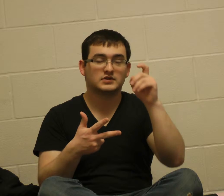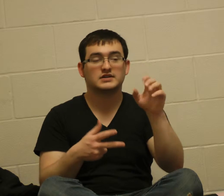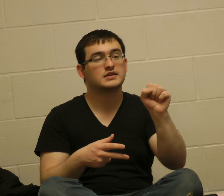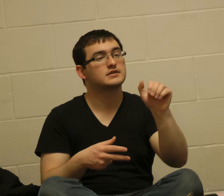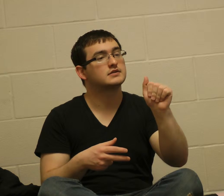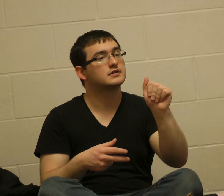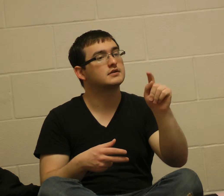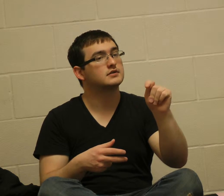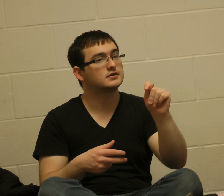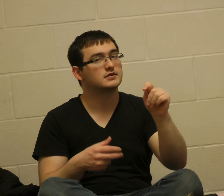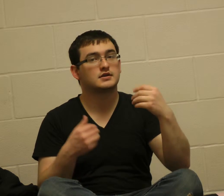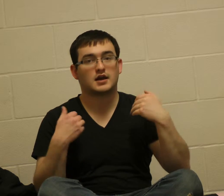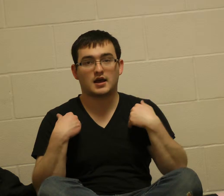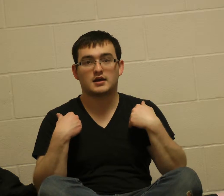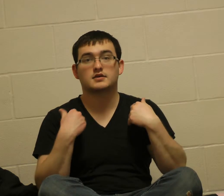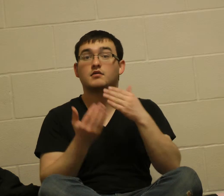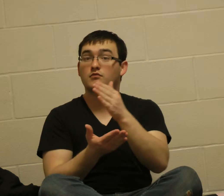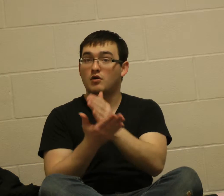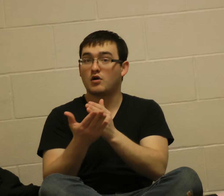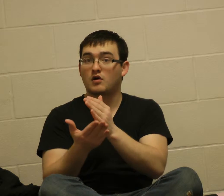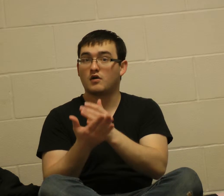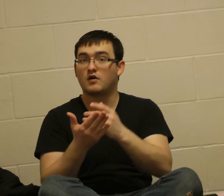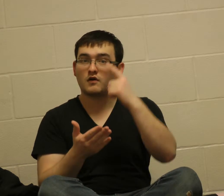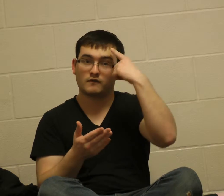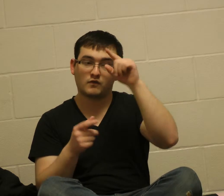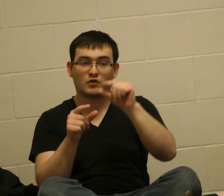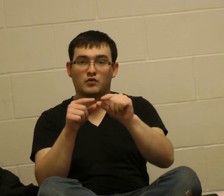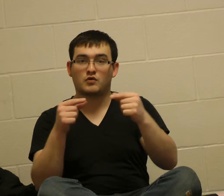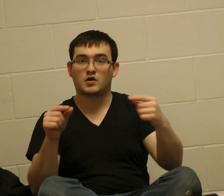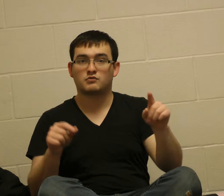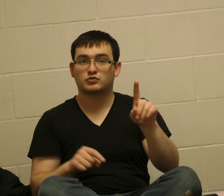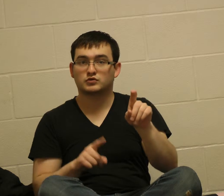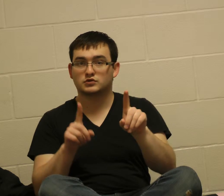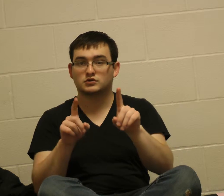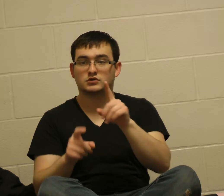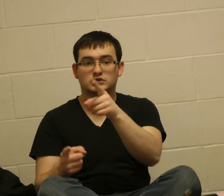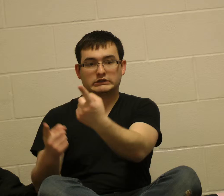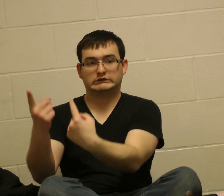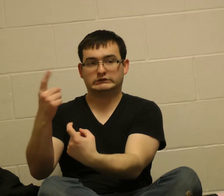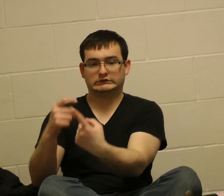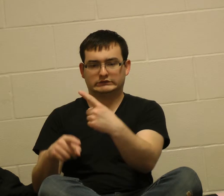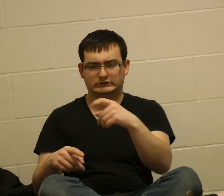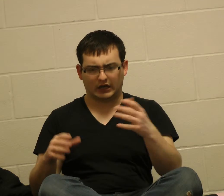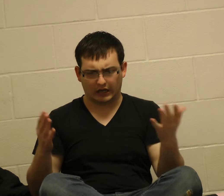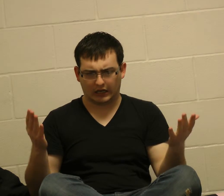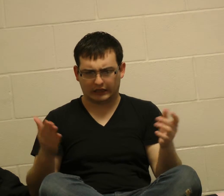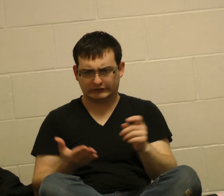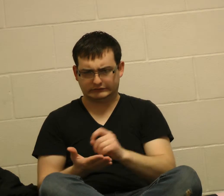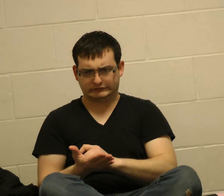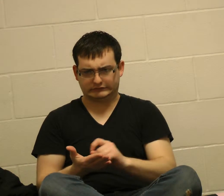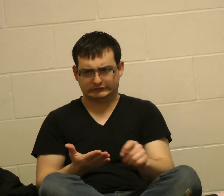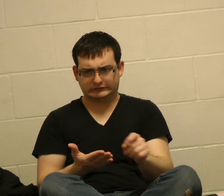in which there'll be grammar questions. So, if you're concerned at all about those scores, that's